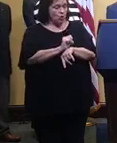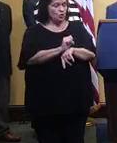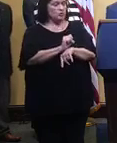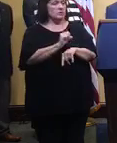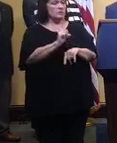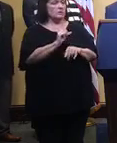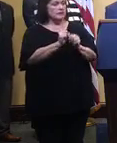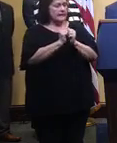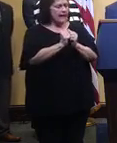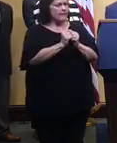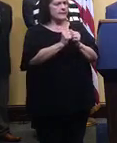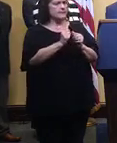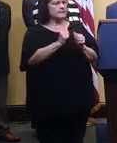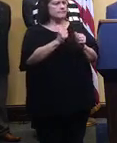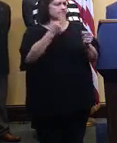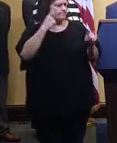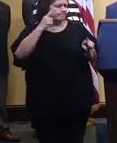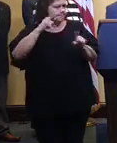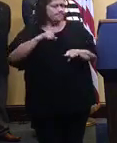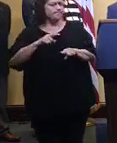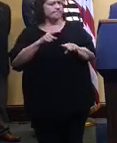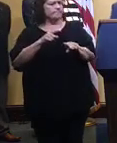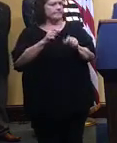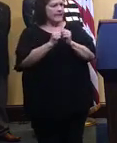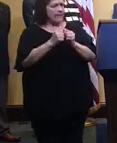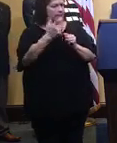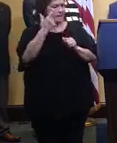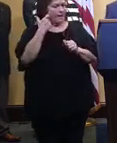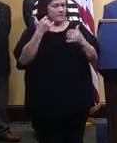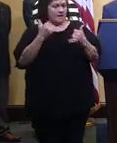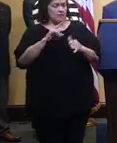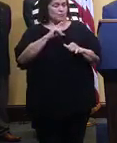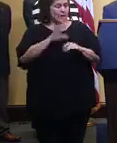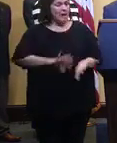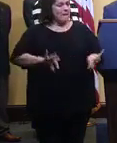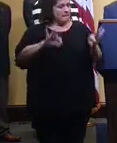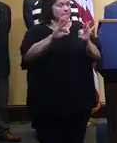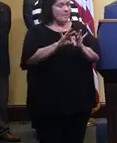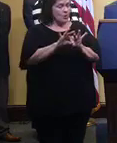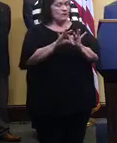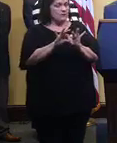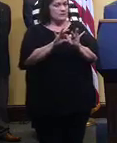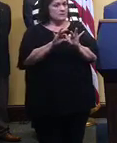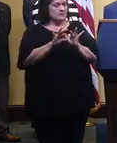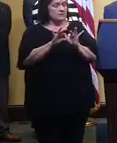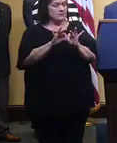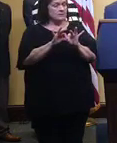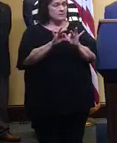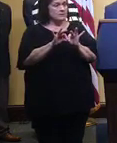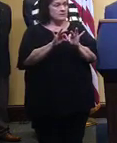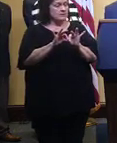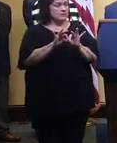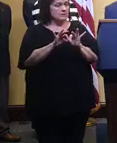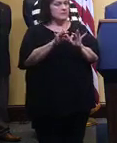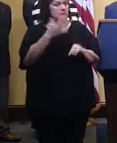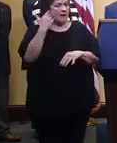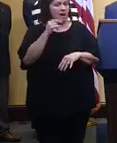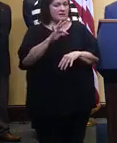Time is now. We are standing in a pivotal time, facing an enormous and daunting and costly